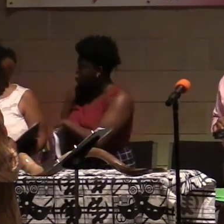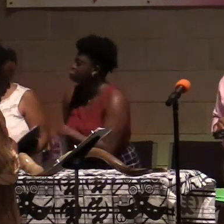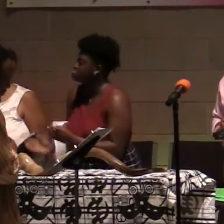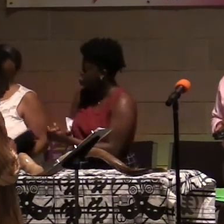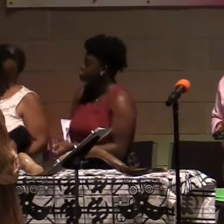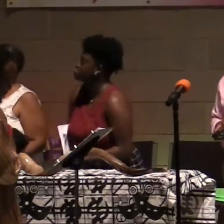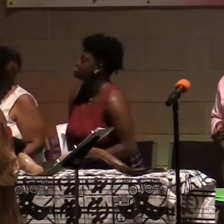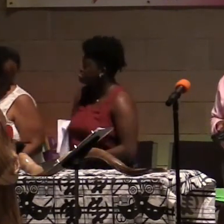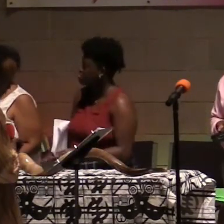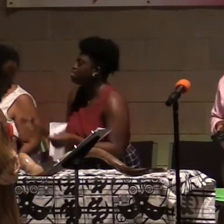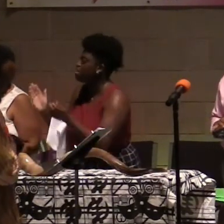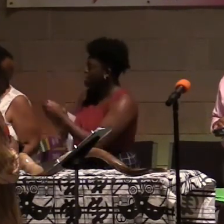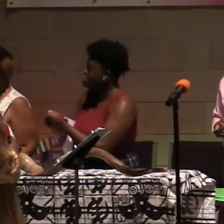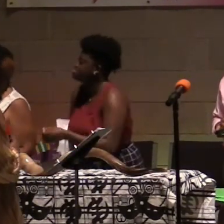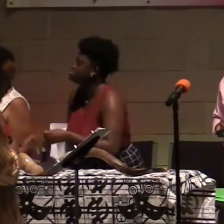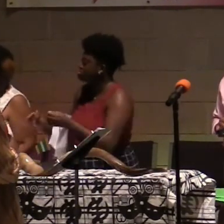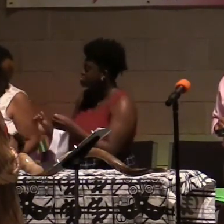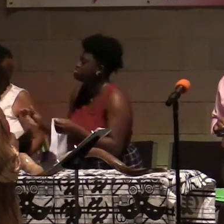more talking about it. We're good.